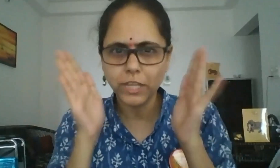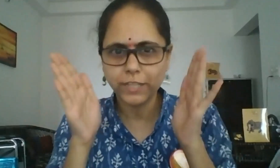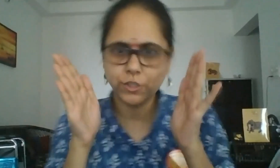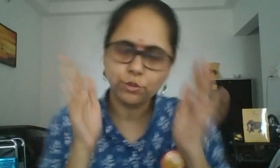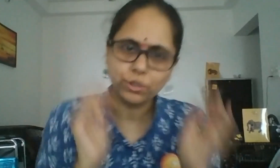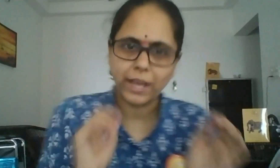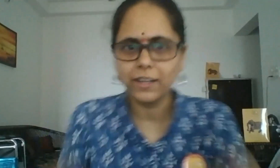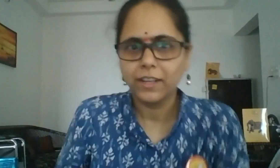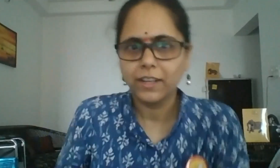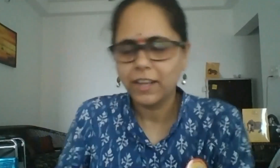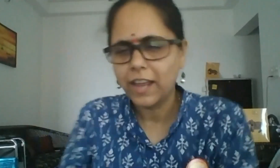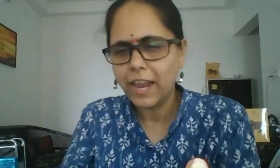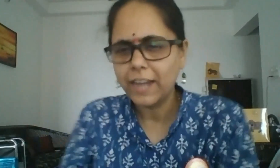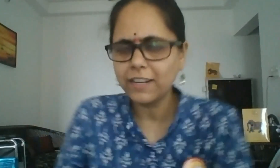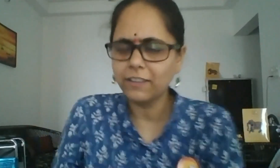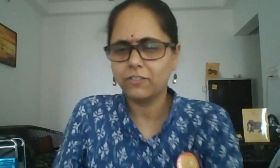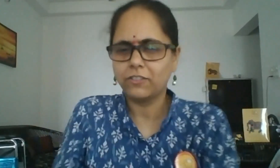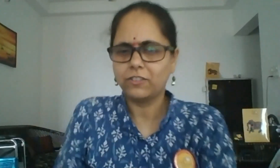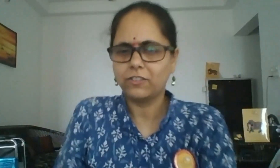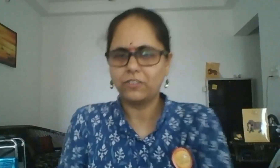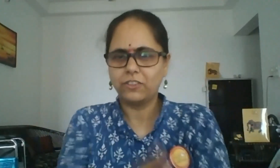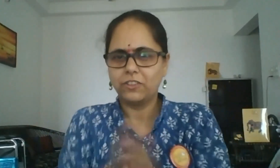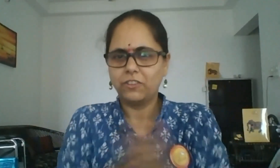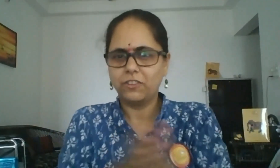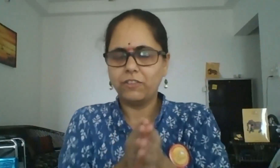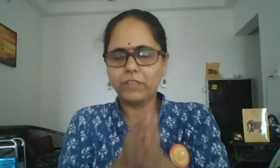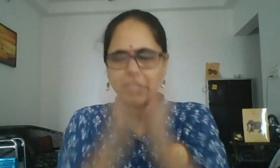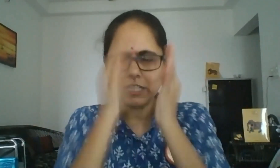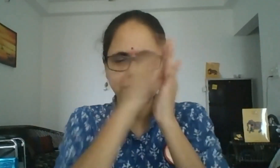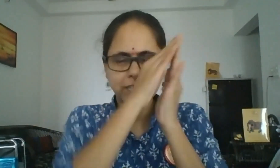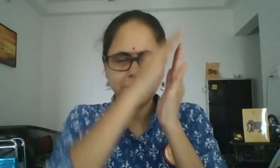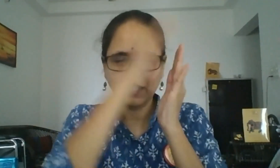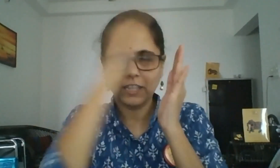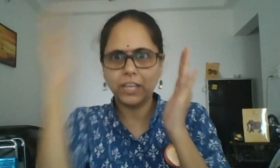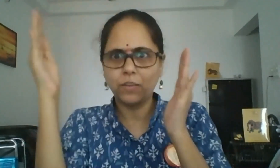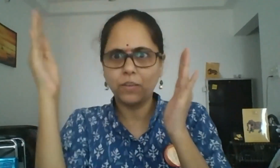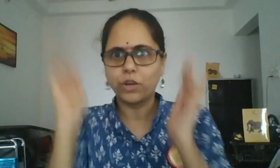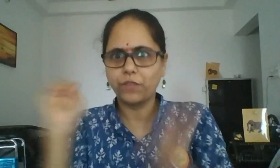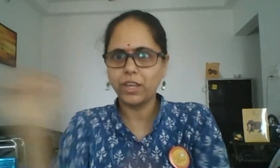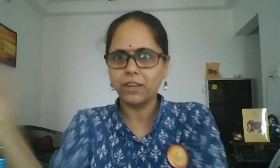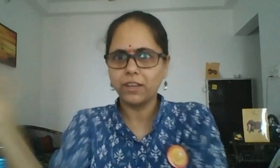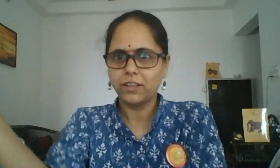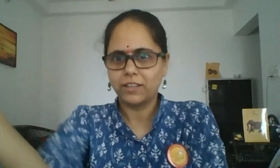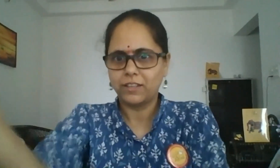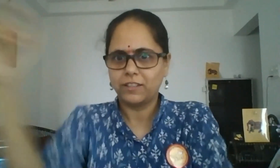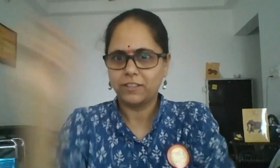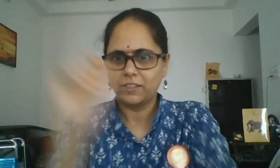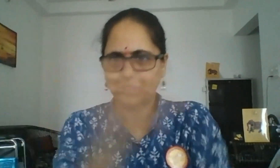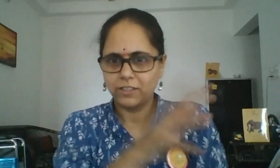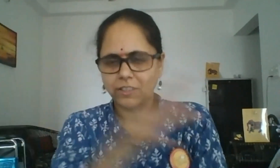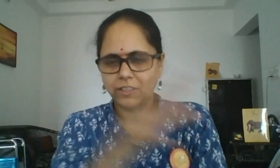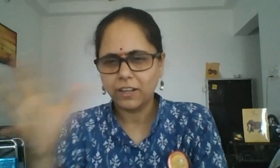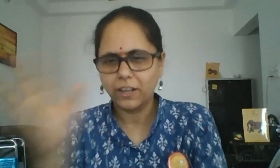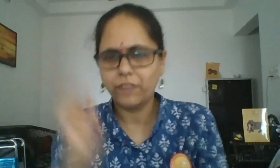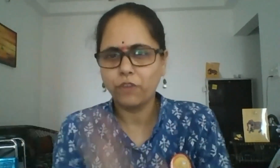do that. And we will just think what we heard for